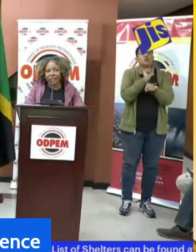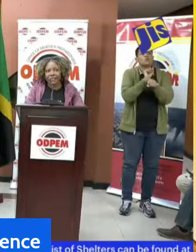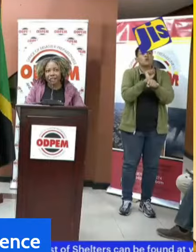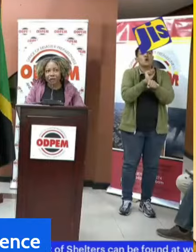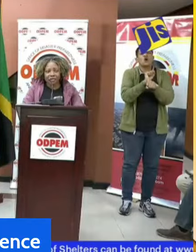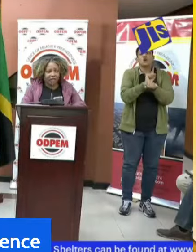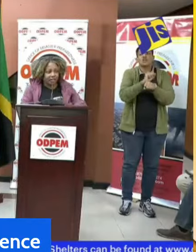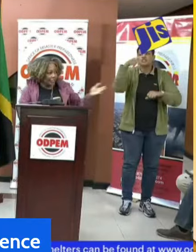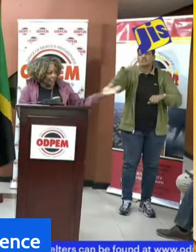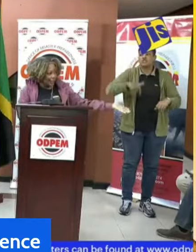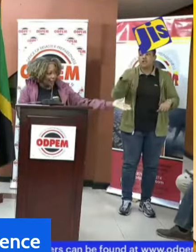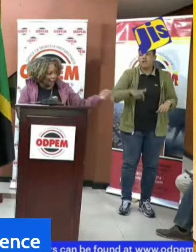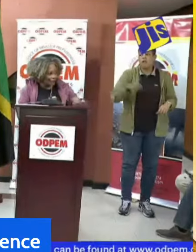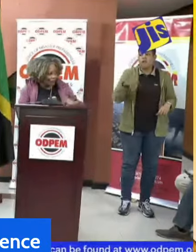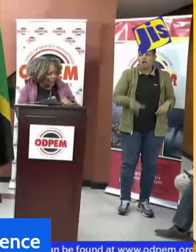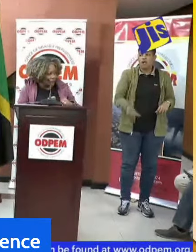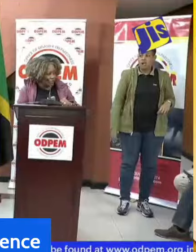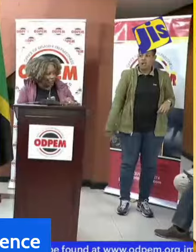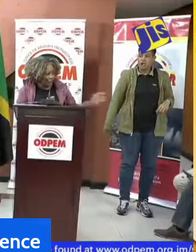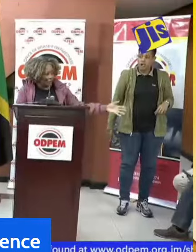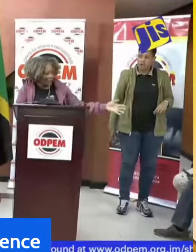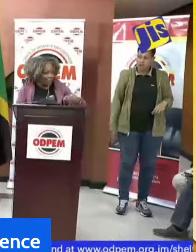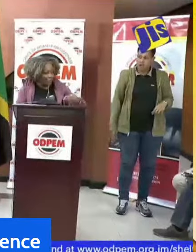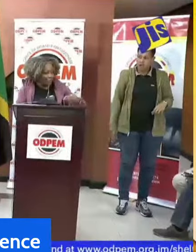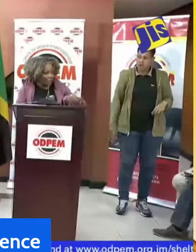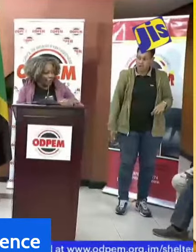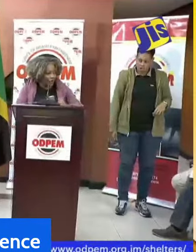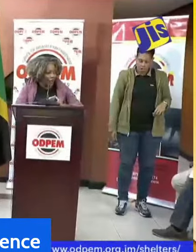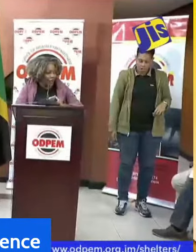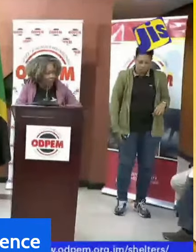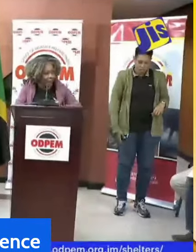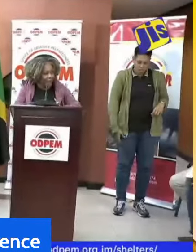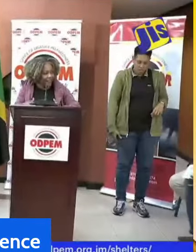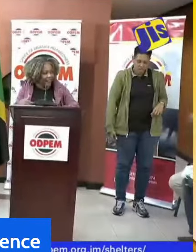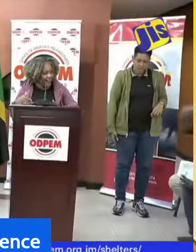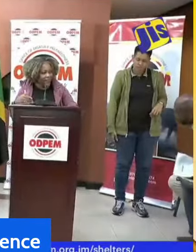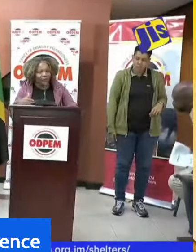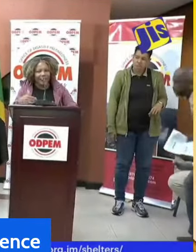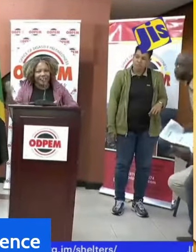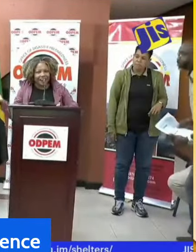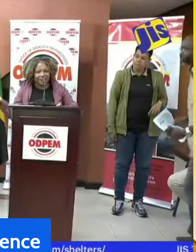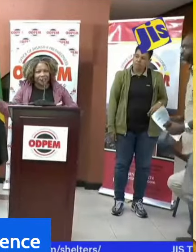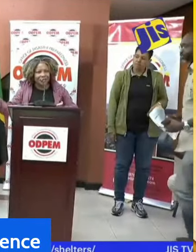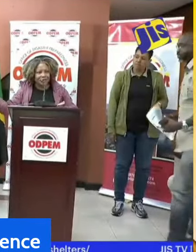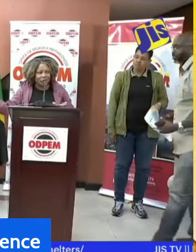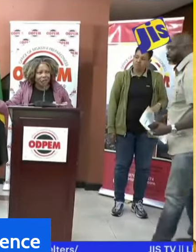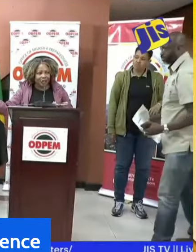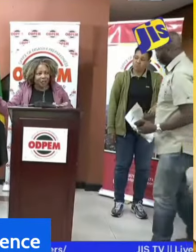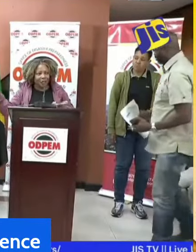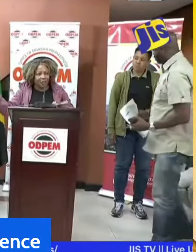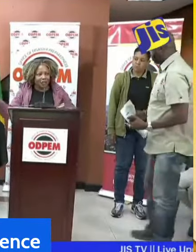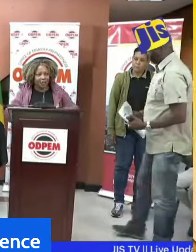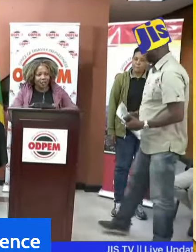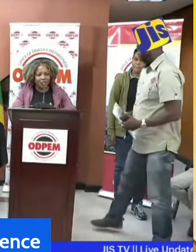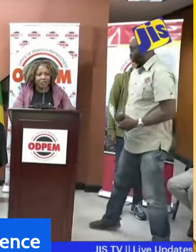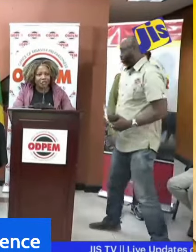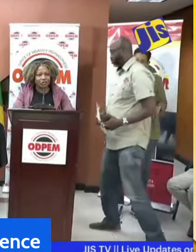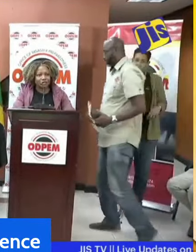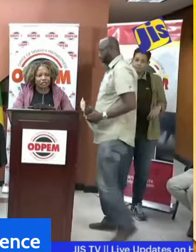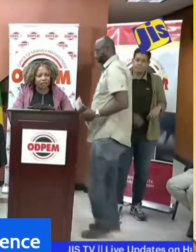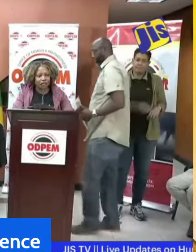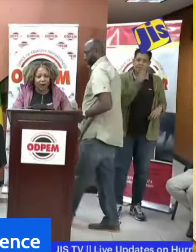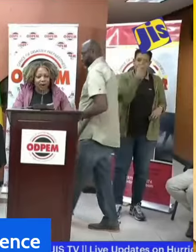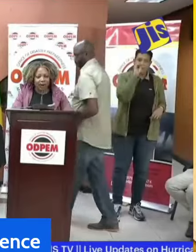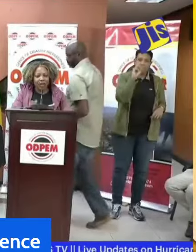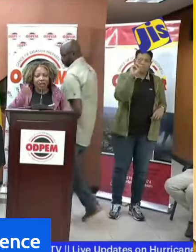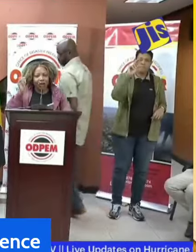working downstairs. Mr. Thompson, you should join them. ODPEM cannot do this without ODPEM. ODPEM is really central